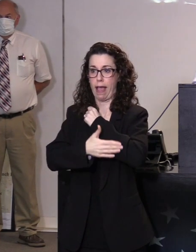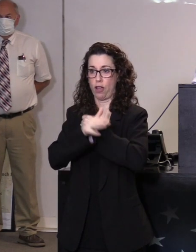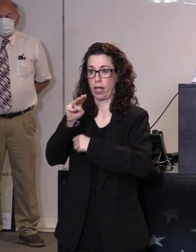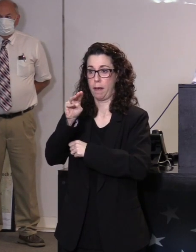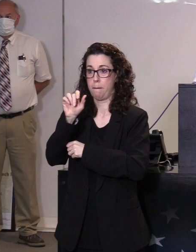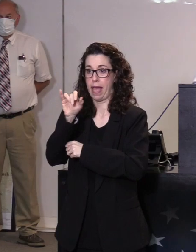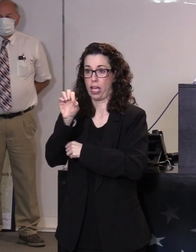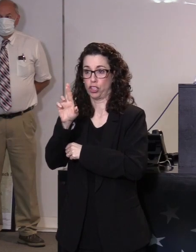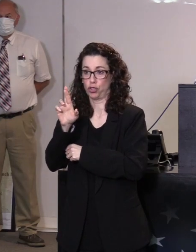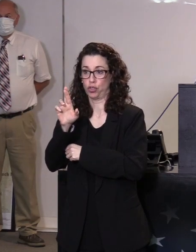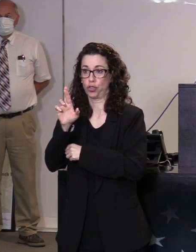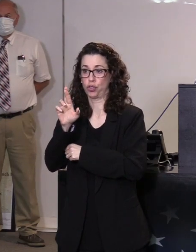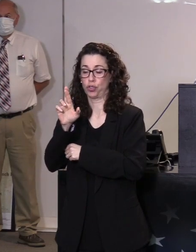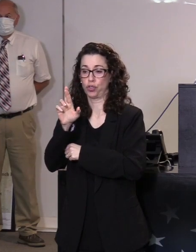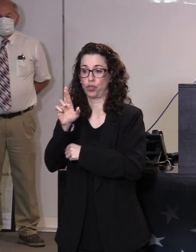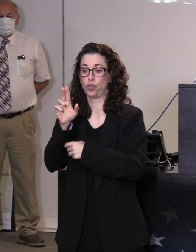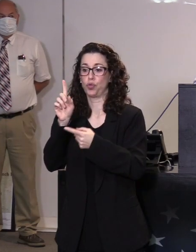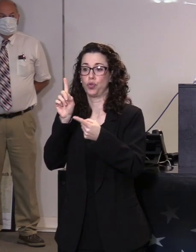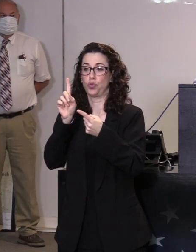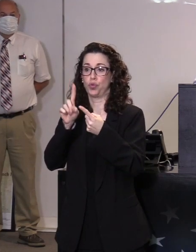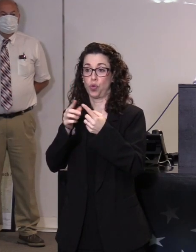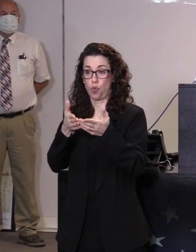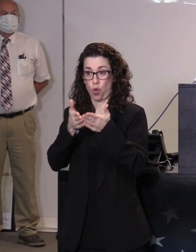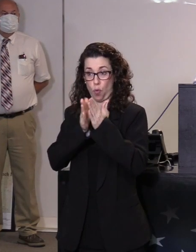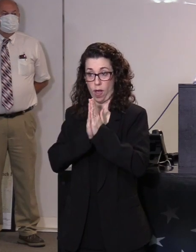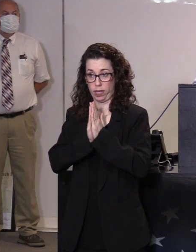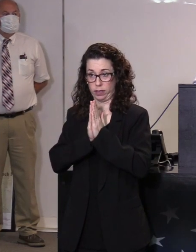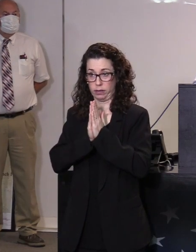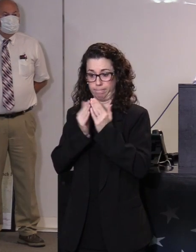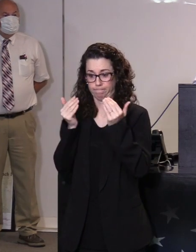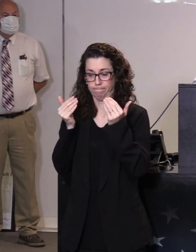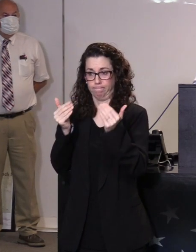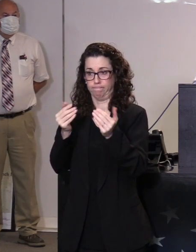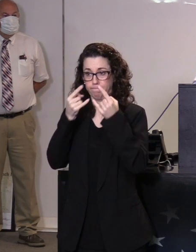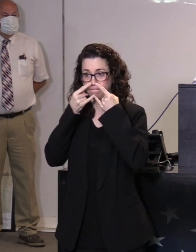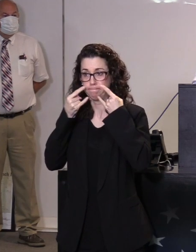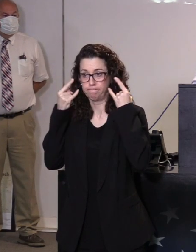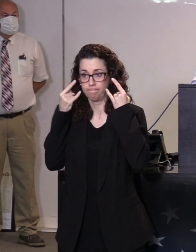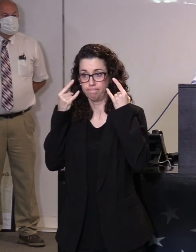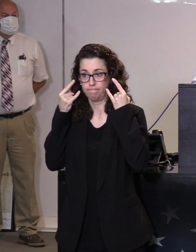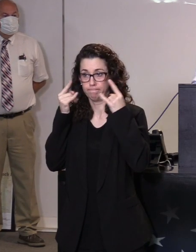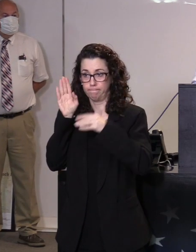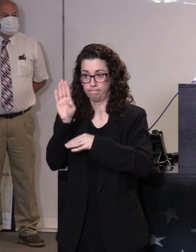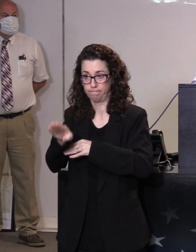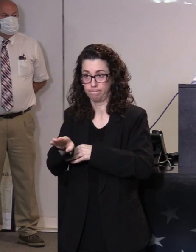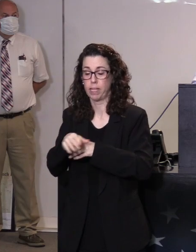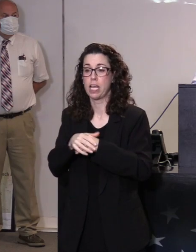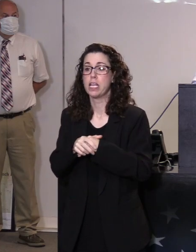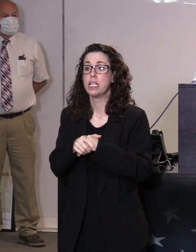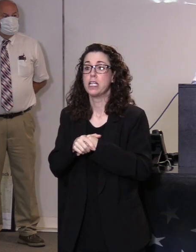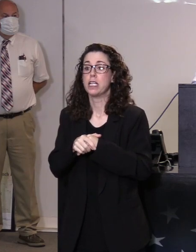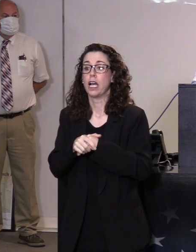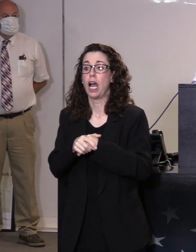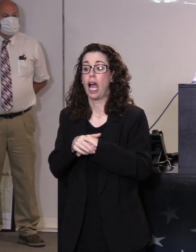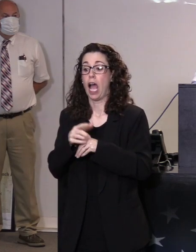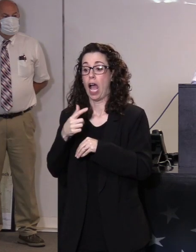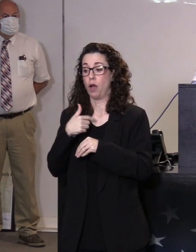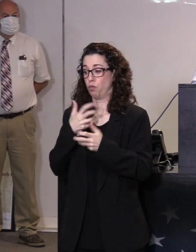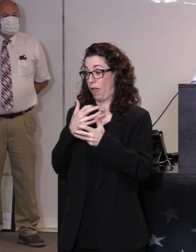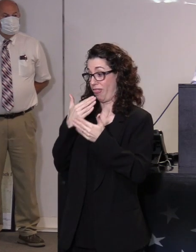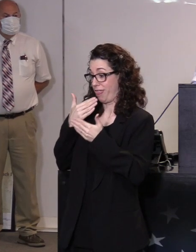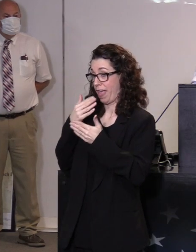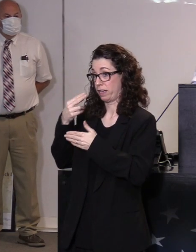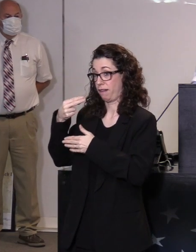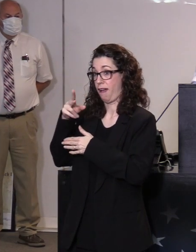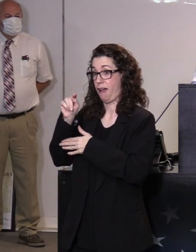or request the wearing of masks. I want to thank and again support Mayor Hutto